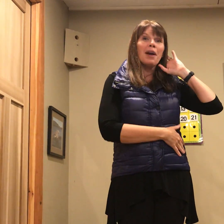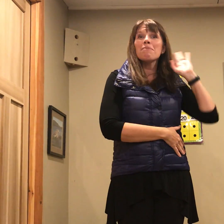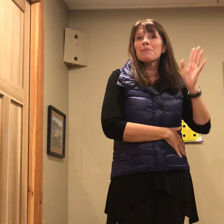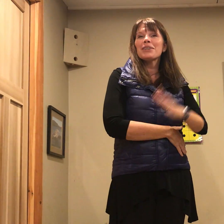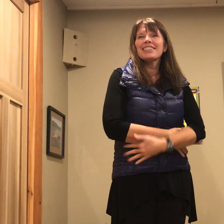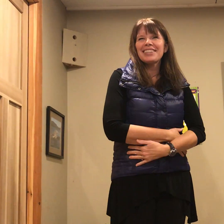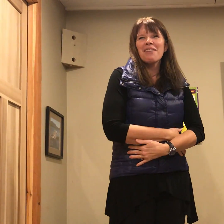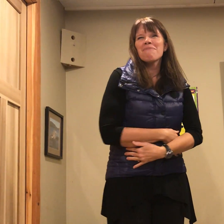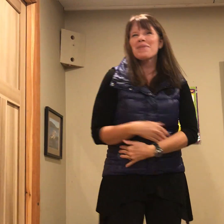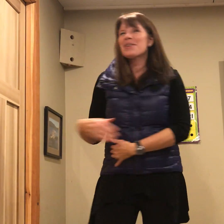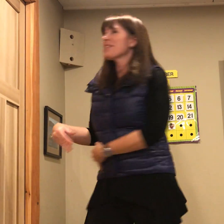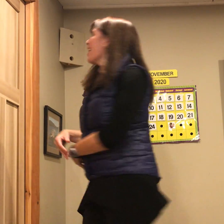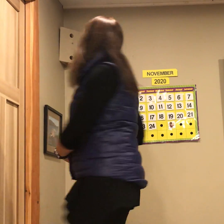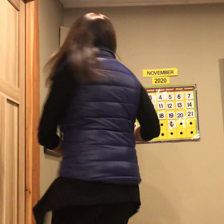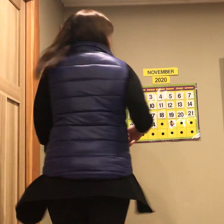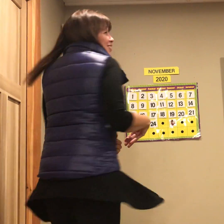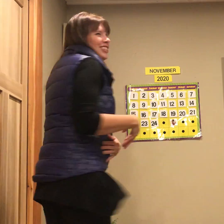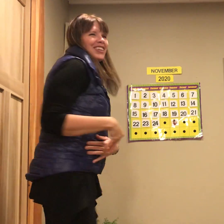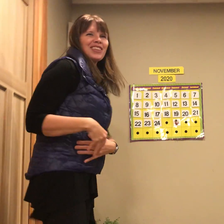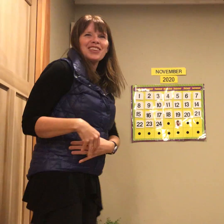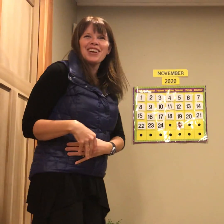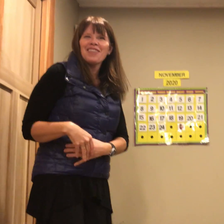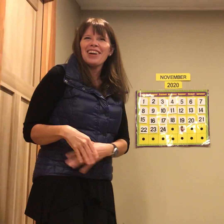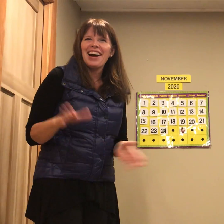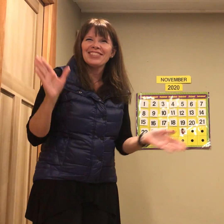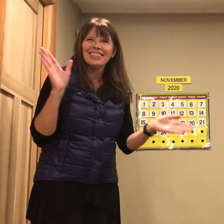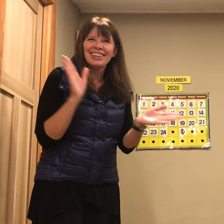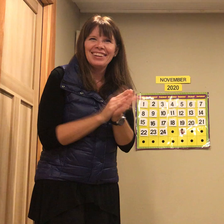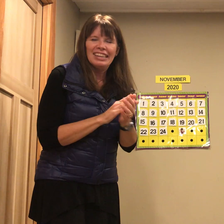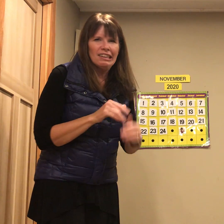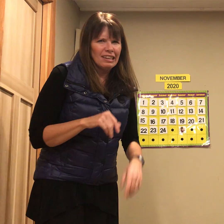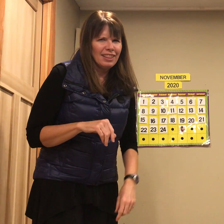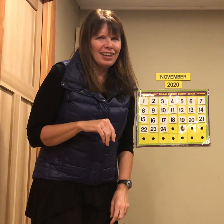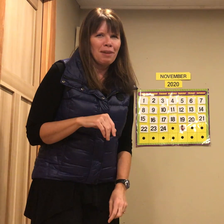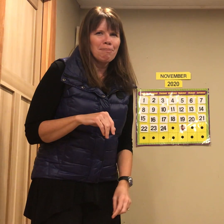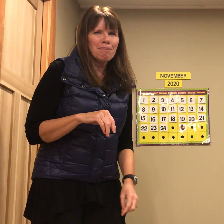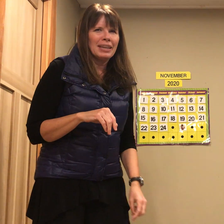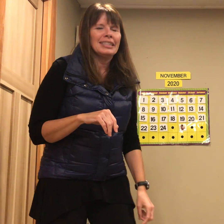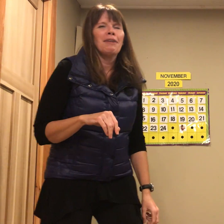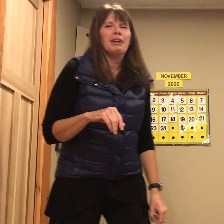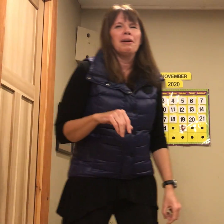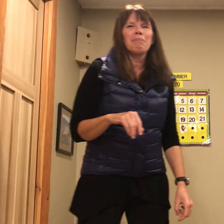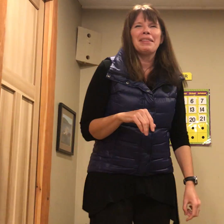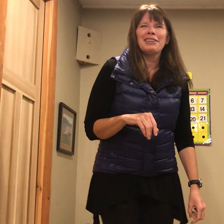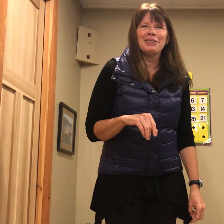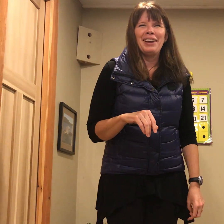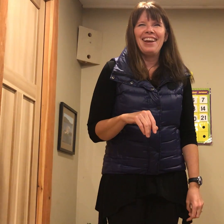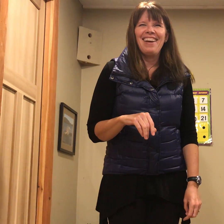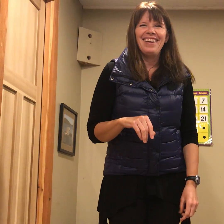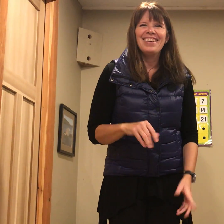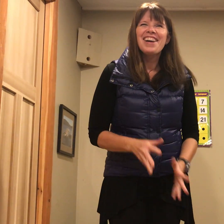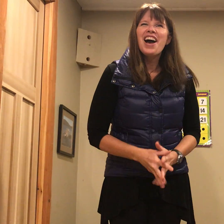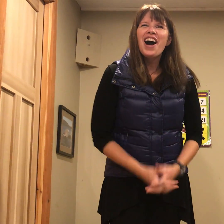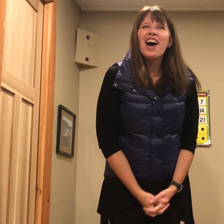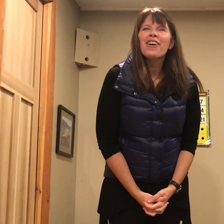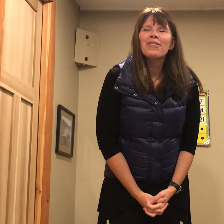November, December. Then you turn around. I think I messed that one up, but that's okay. All